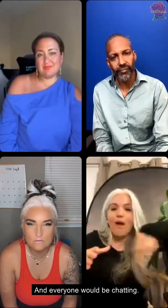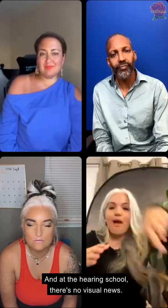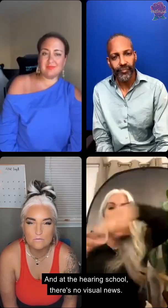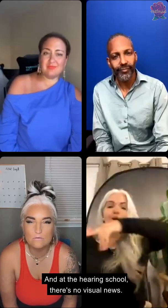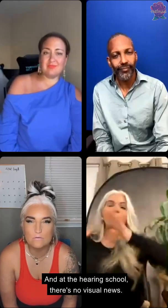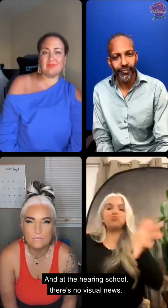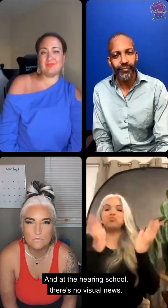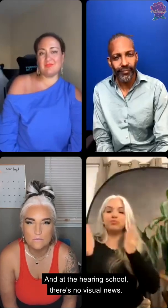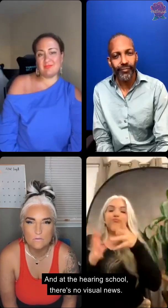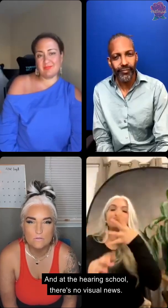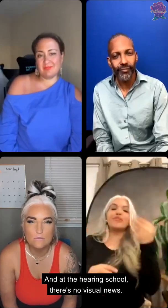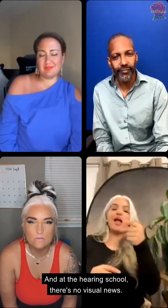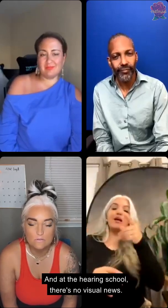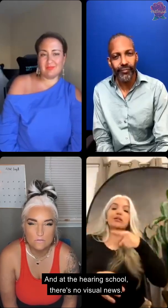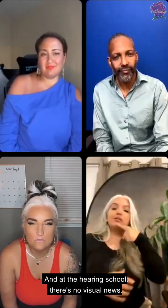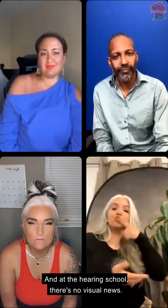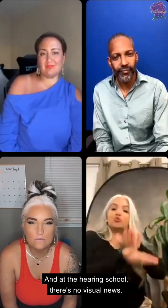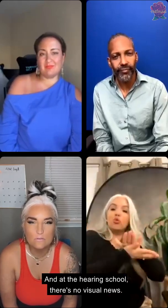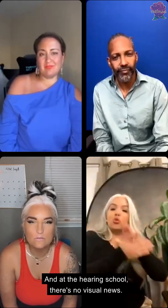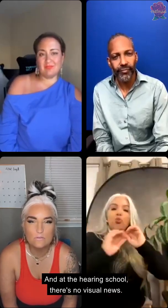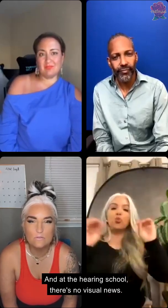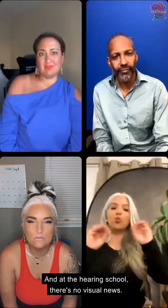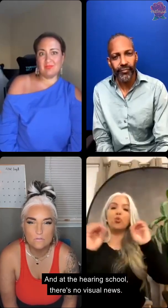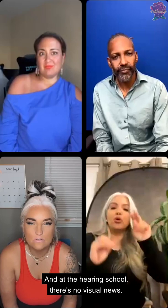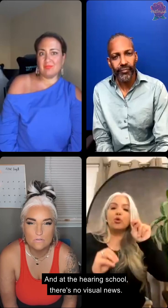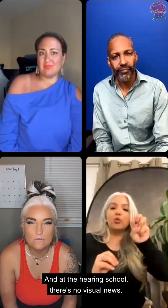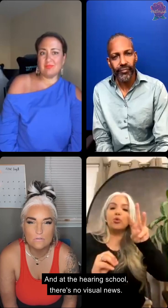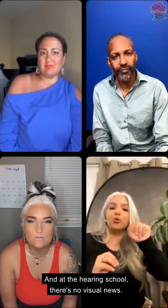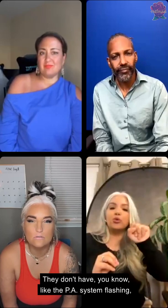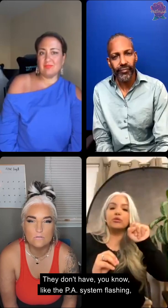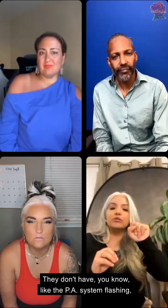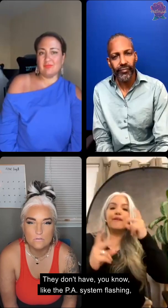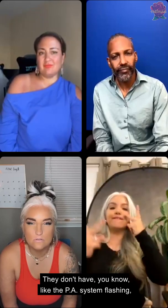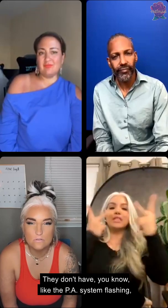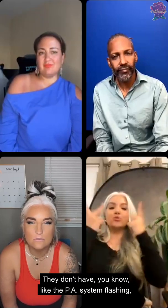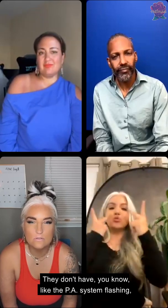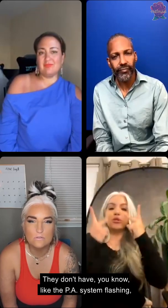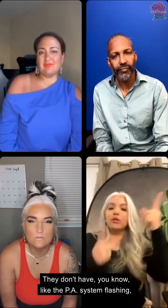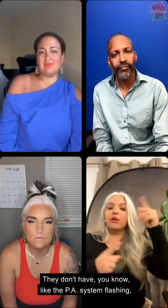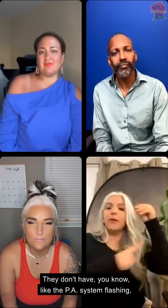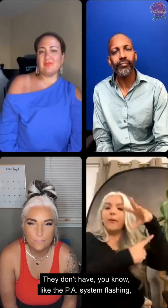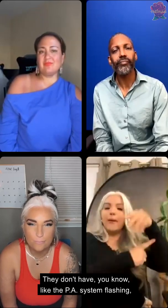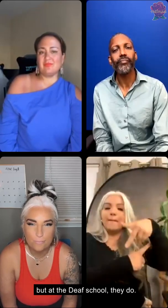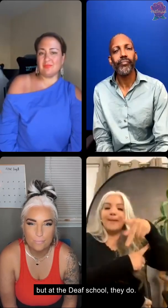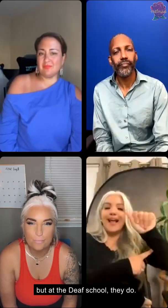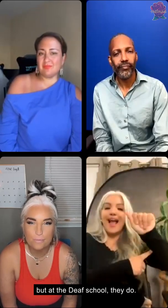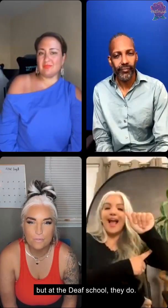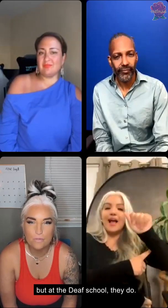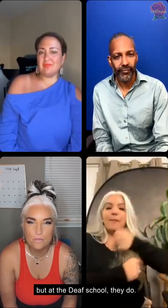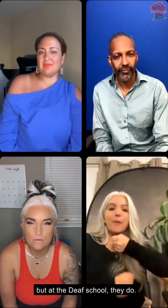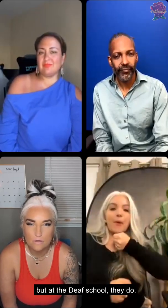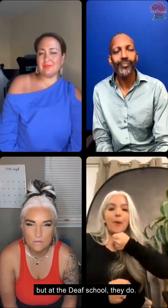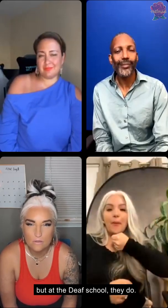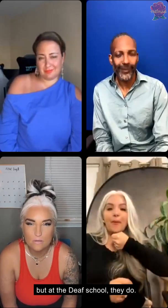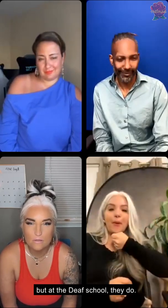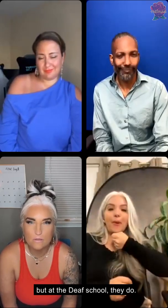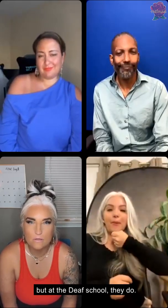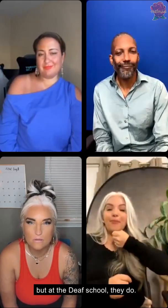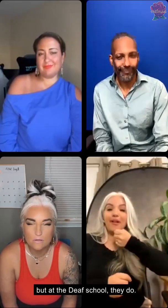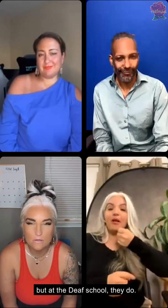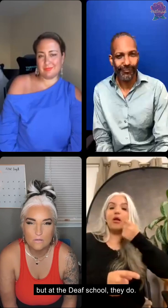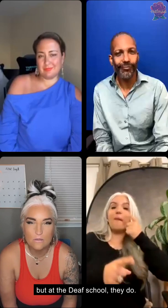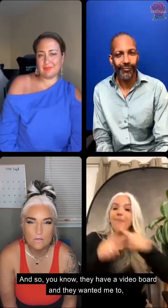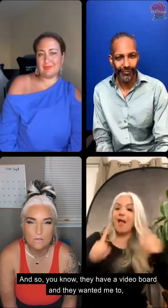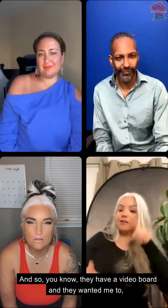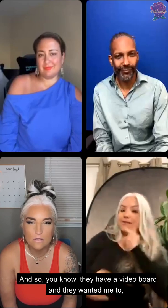tables, and everybody's chatting. And at the hearing school, there's no visual news. They don't have, like the PA system flashing,